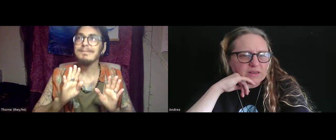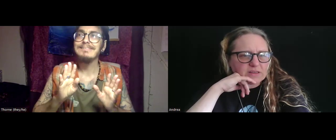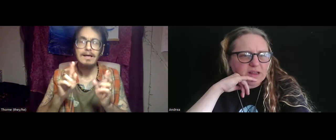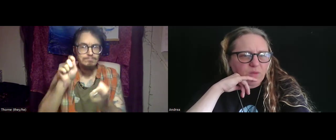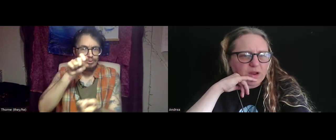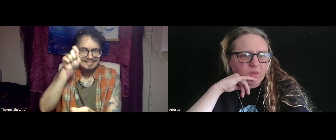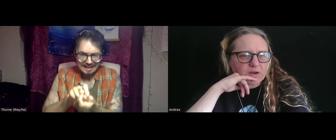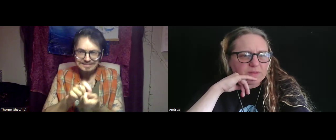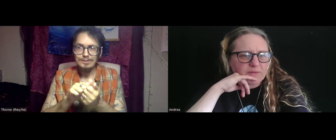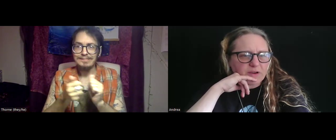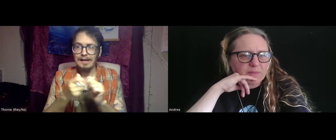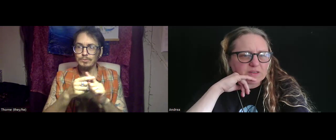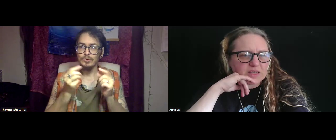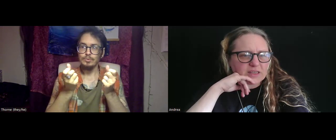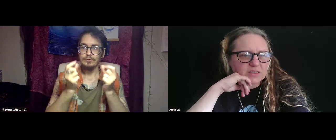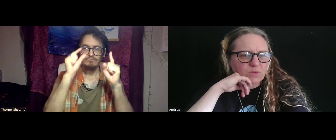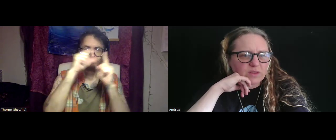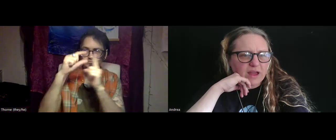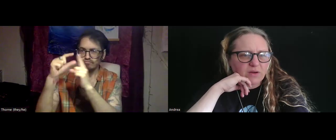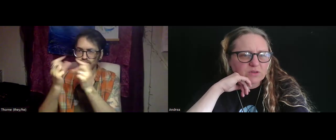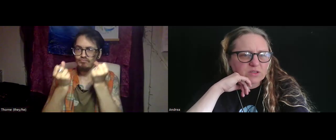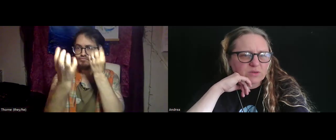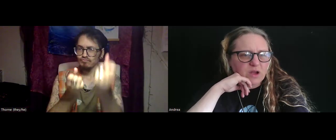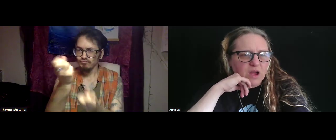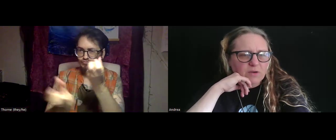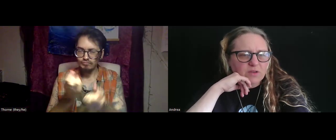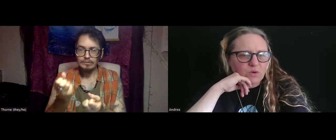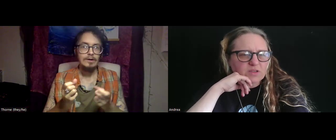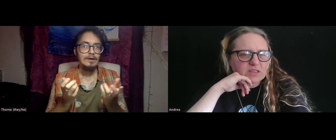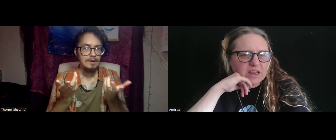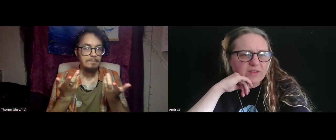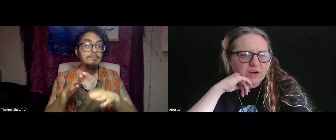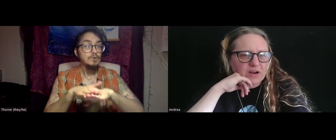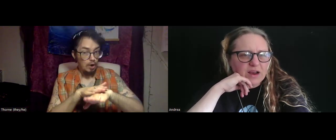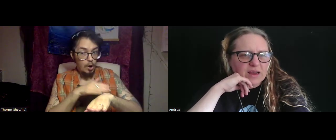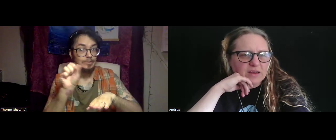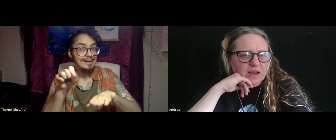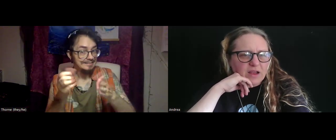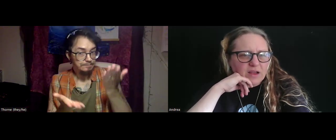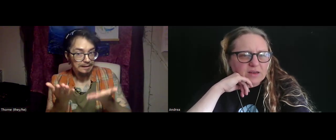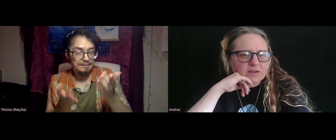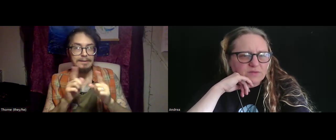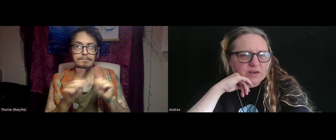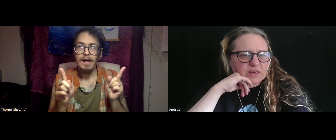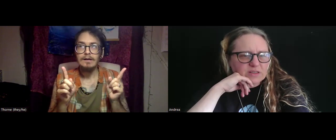affected in that way, where it'd be very precise with how to put the words together and very